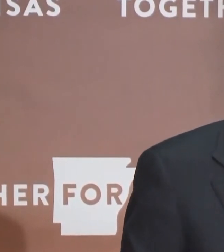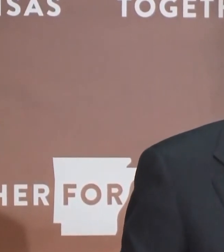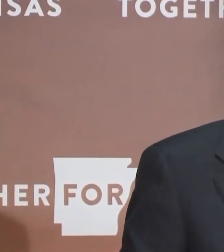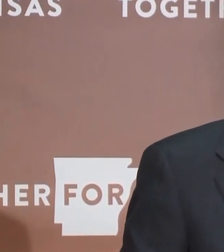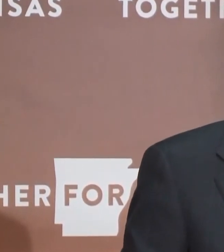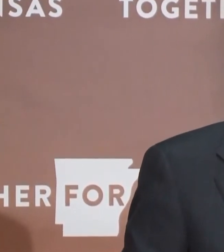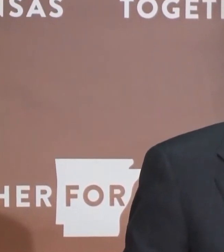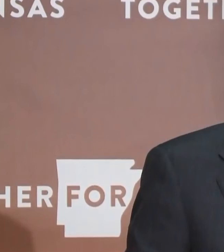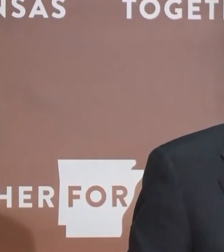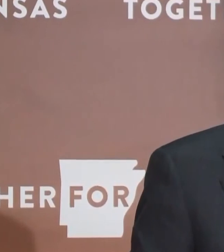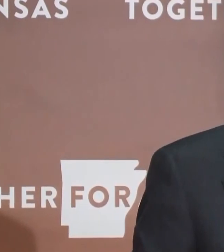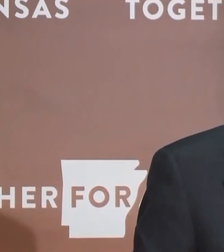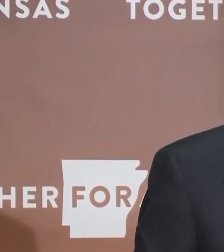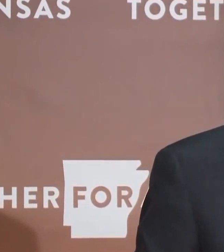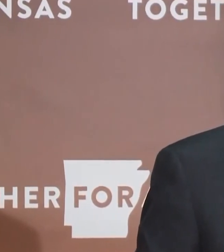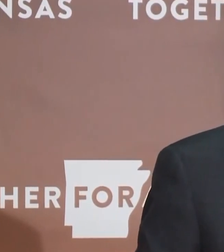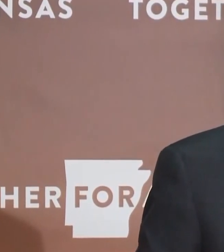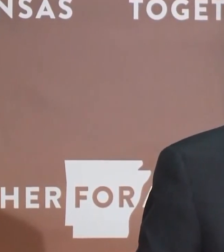Patterson,